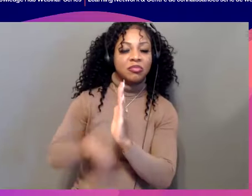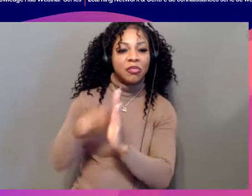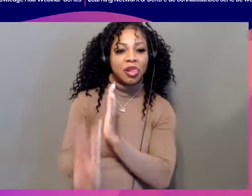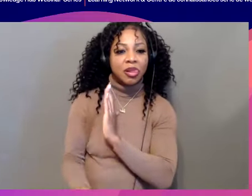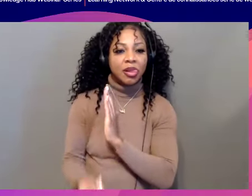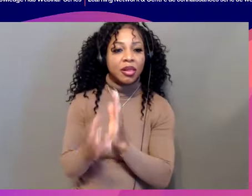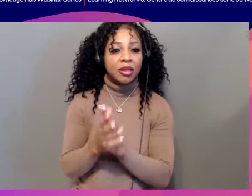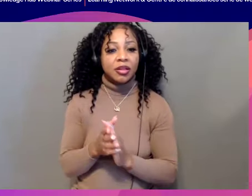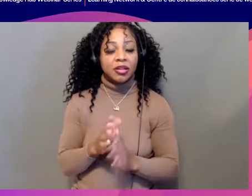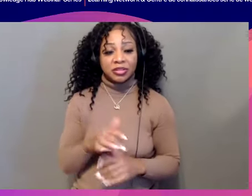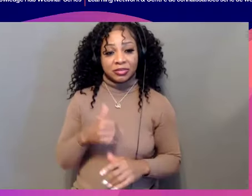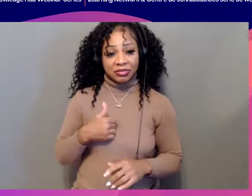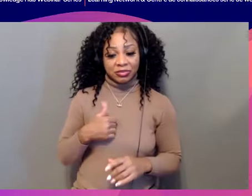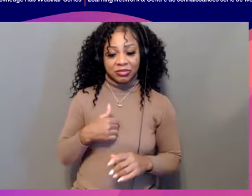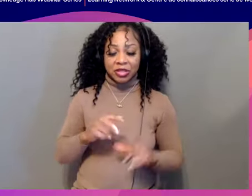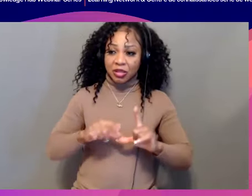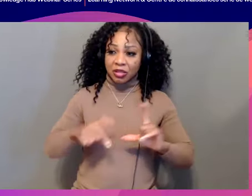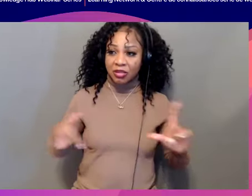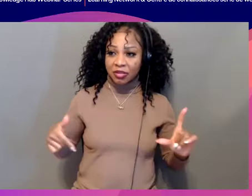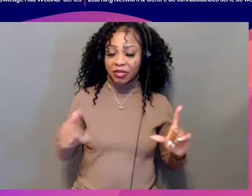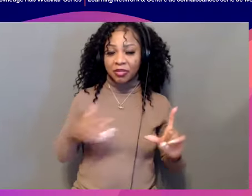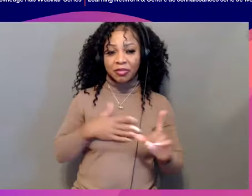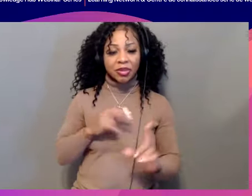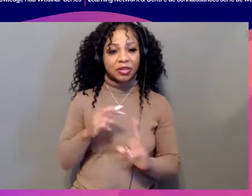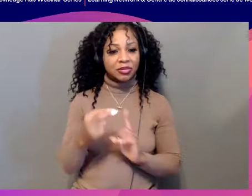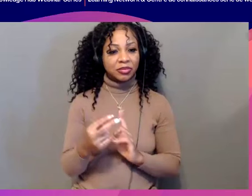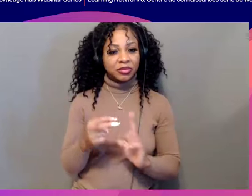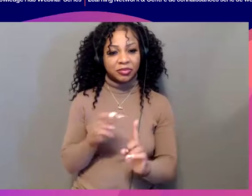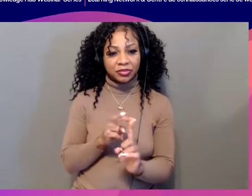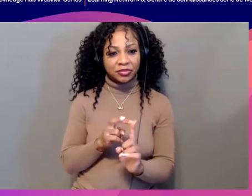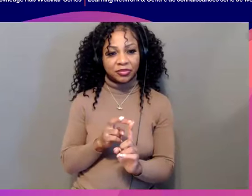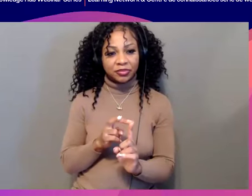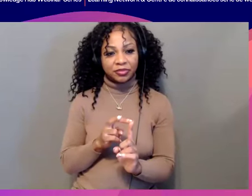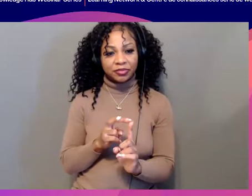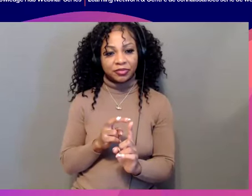for me, from an LGBTQ perspective, this is